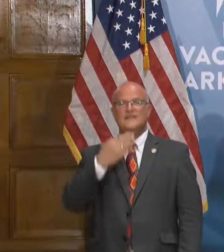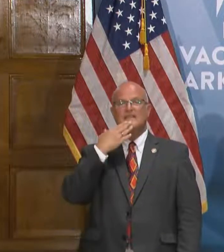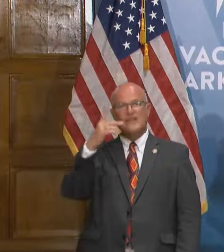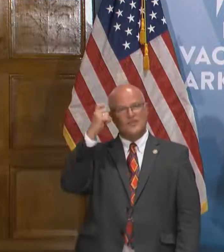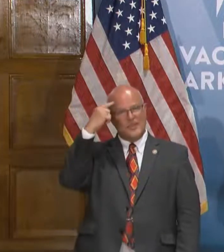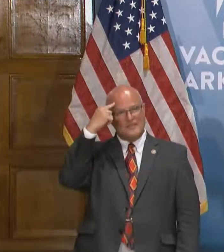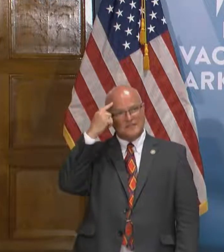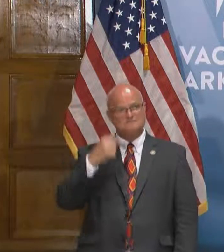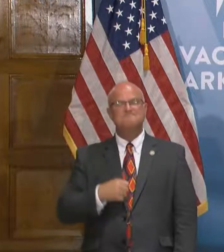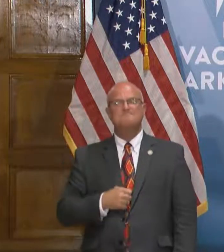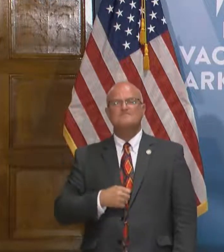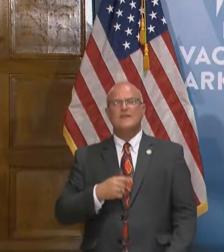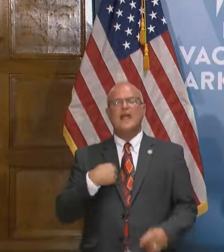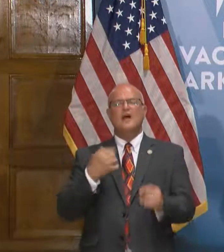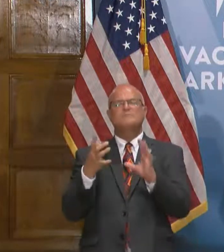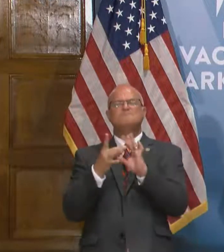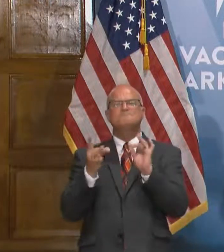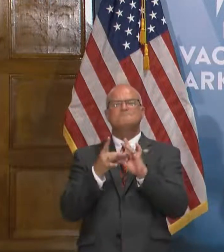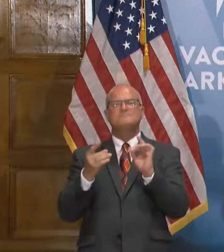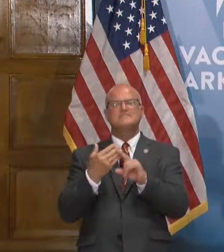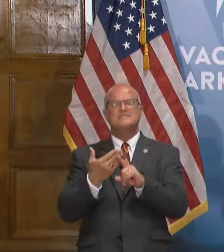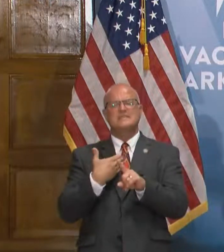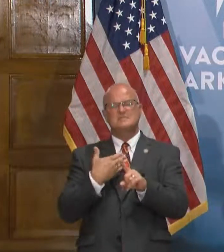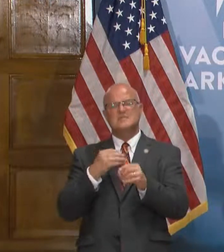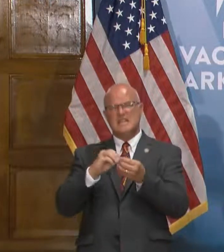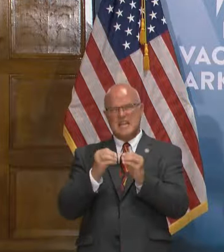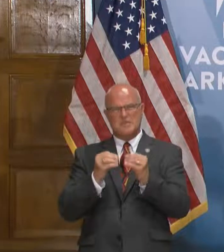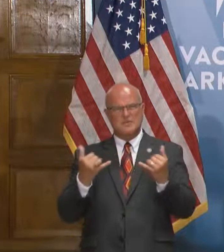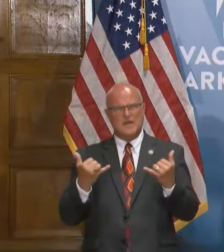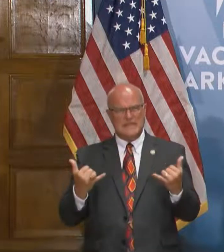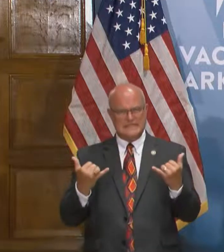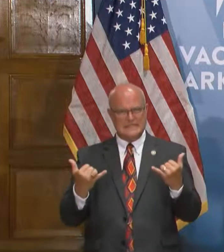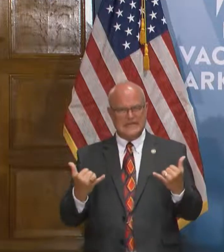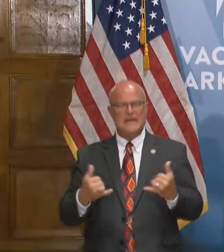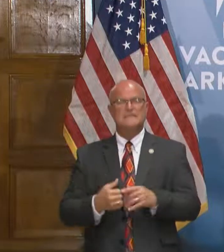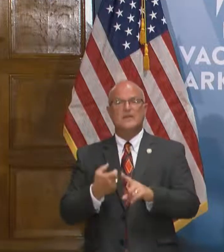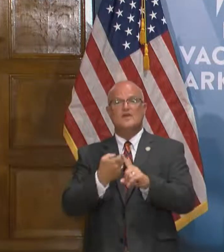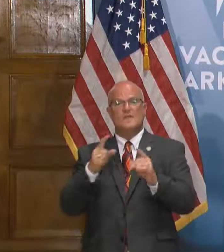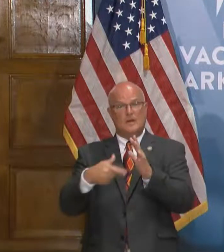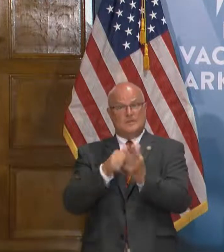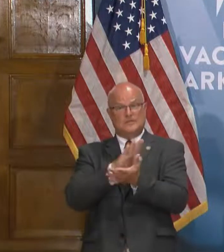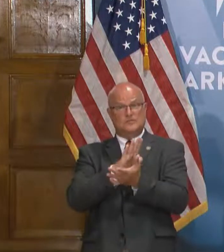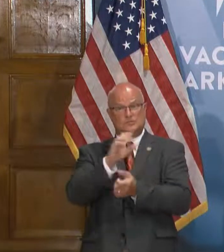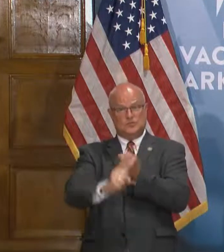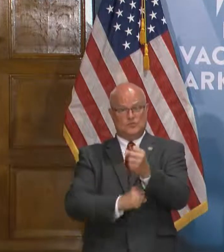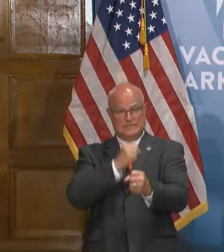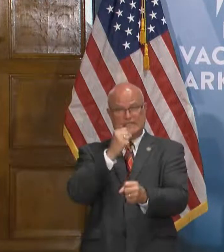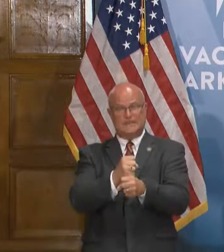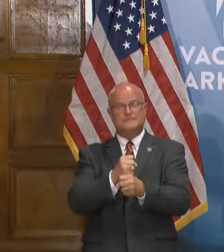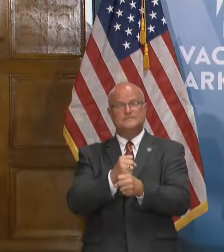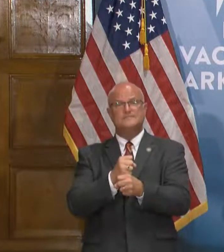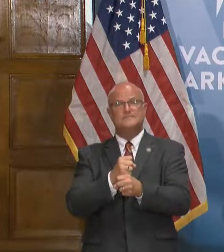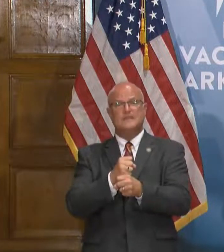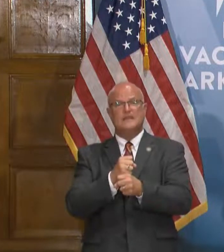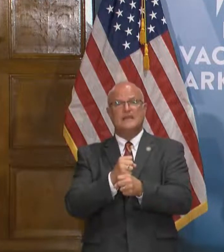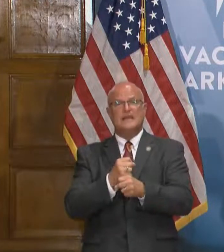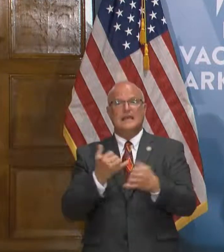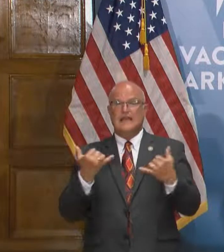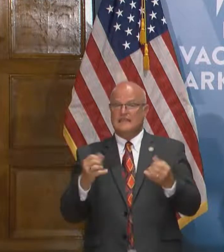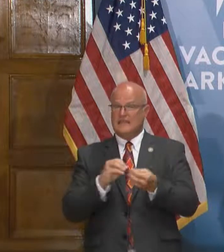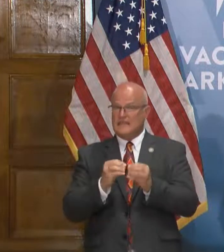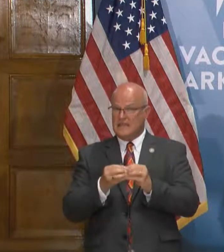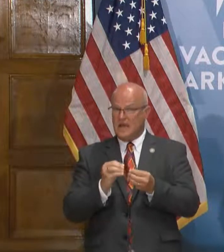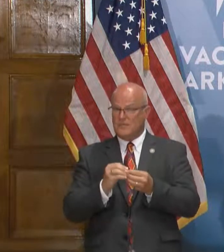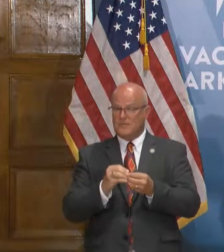Thank you, Governor. I want to go over some preliminary numbers today from this school year. Now, these